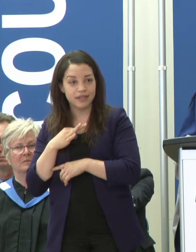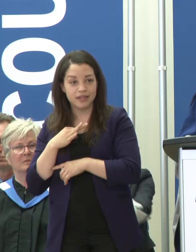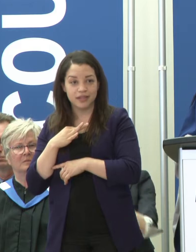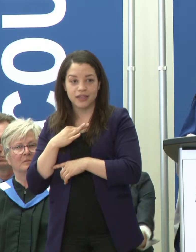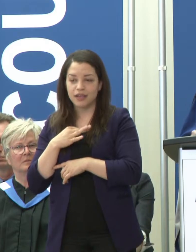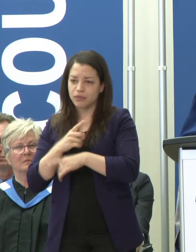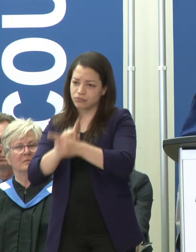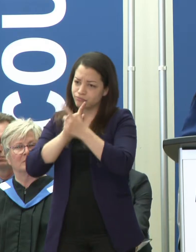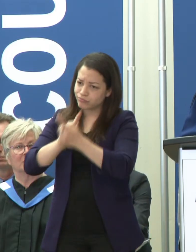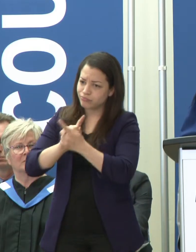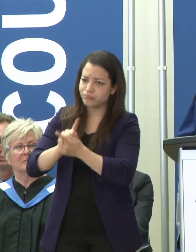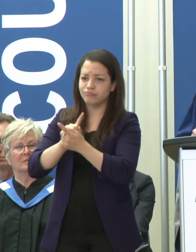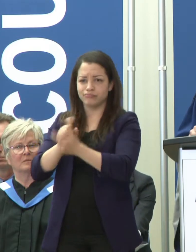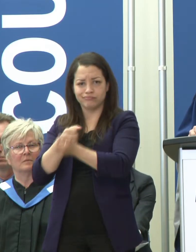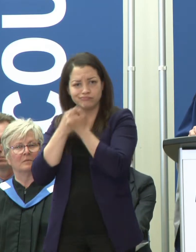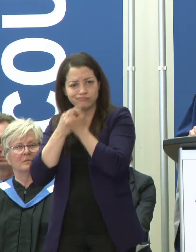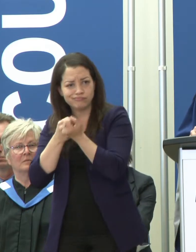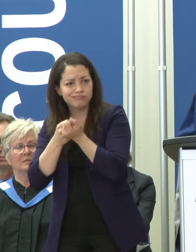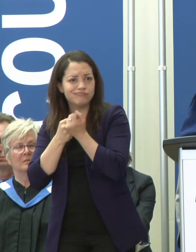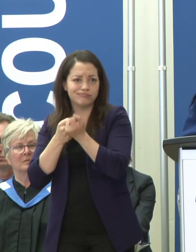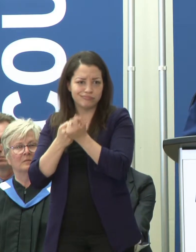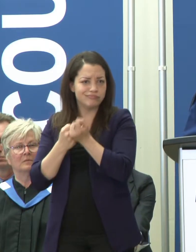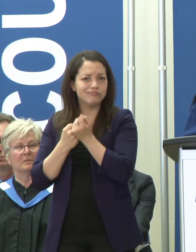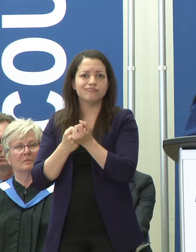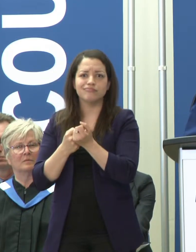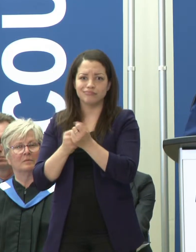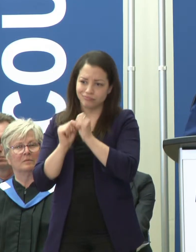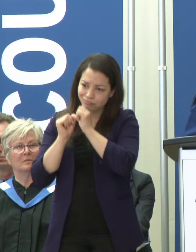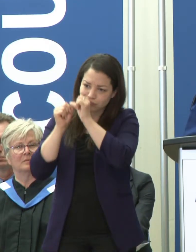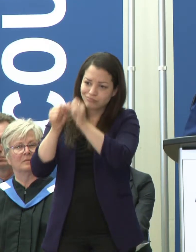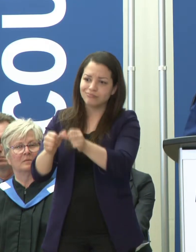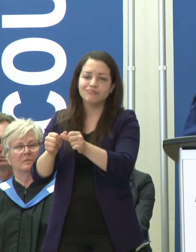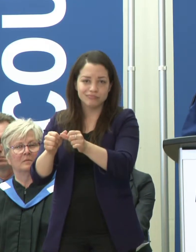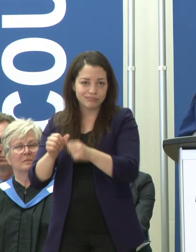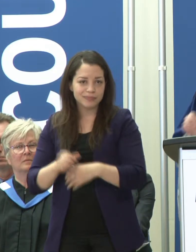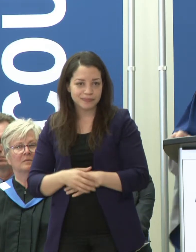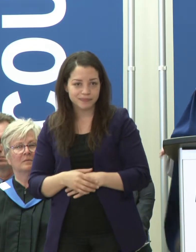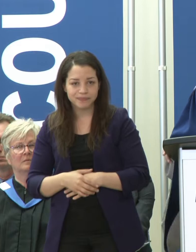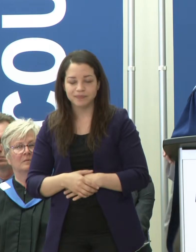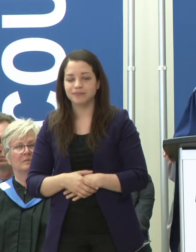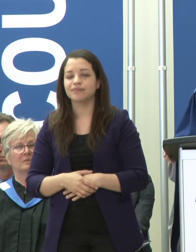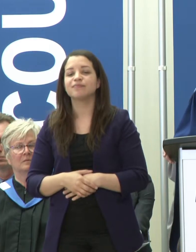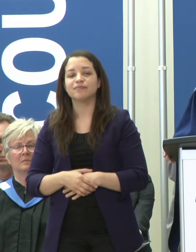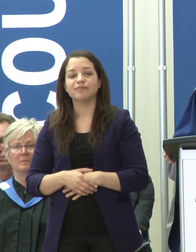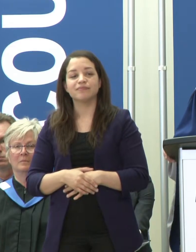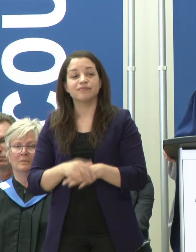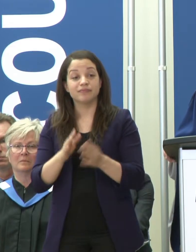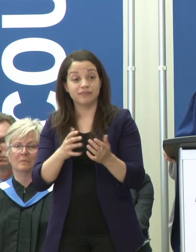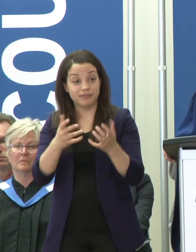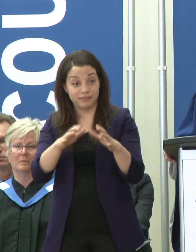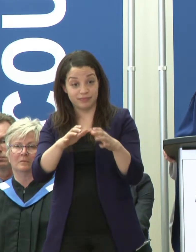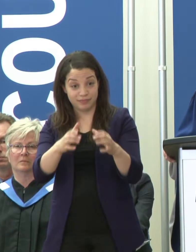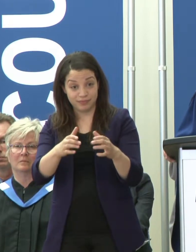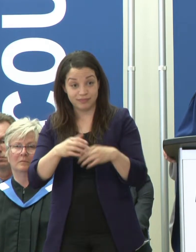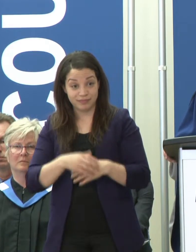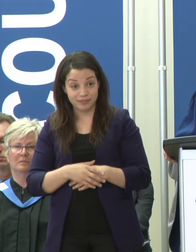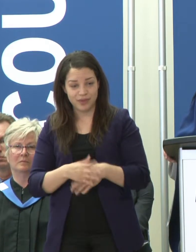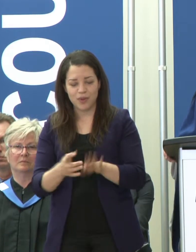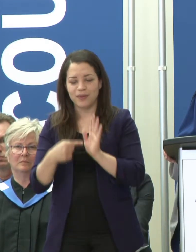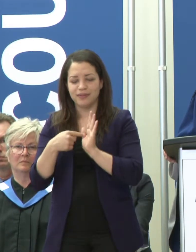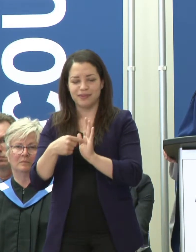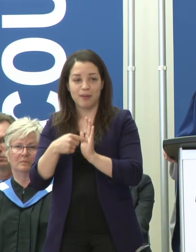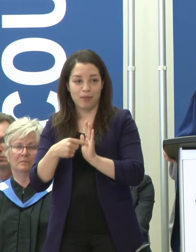to mentoring and supporting our students along their journey. But graduates, was one particular example of